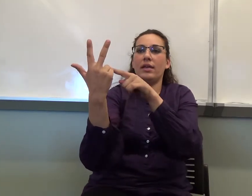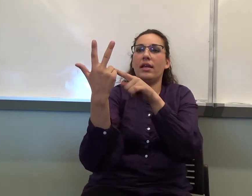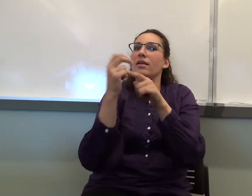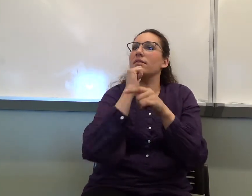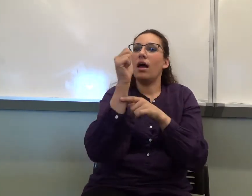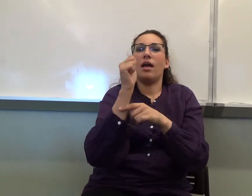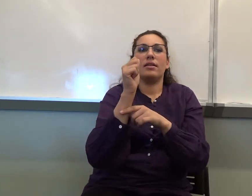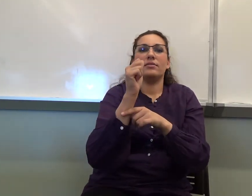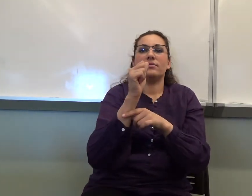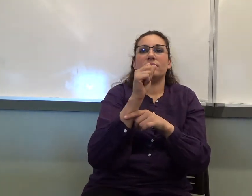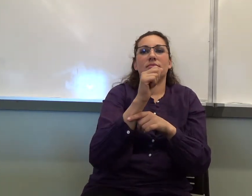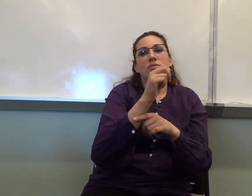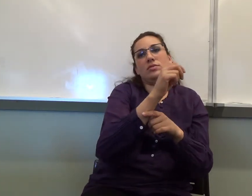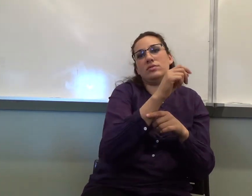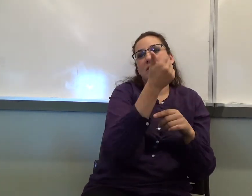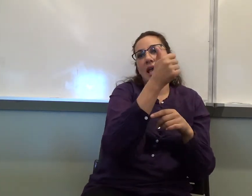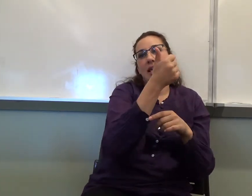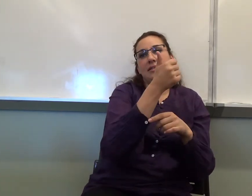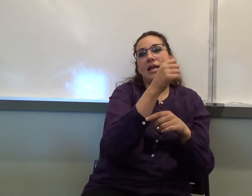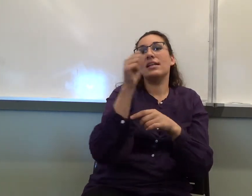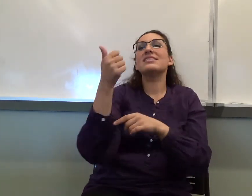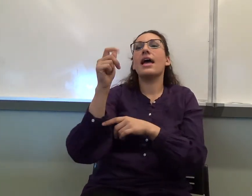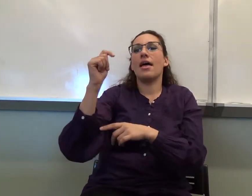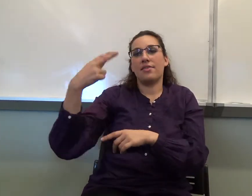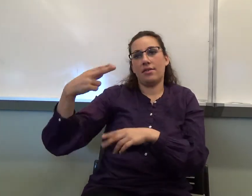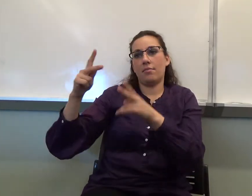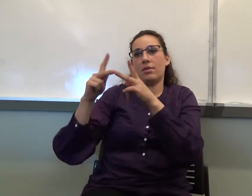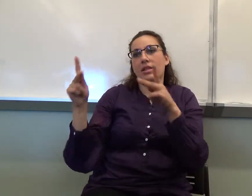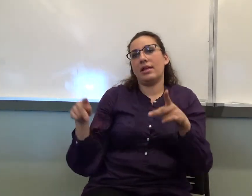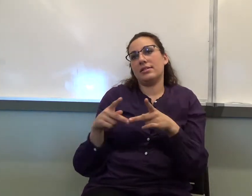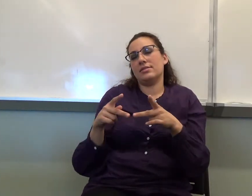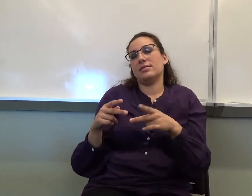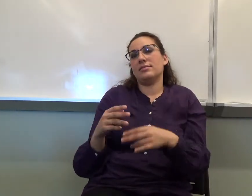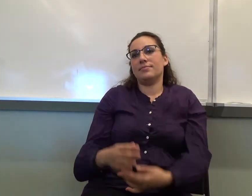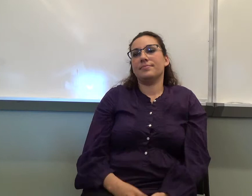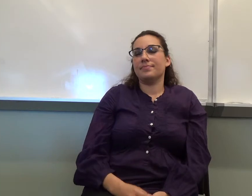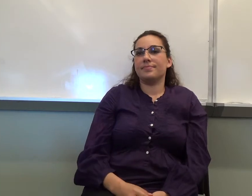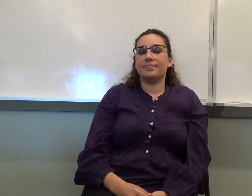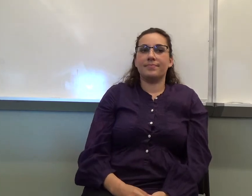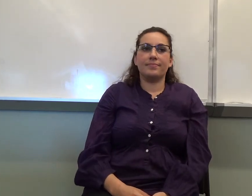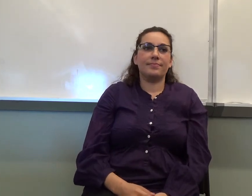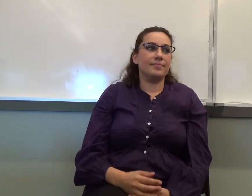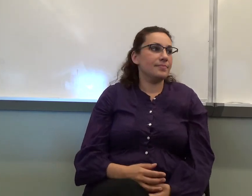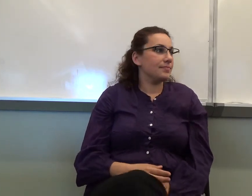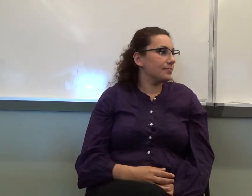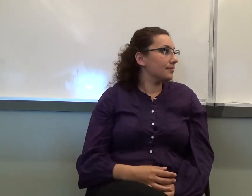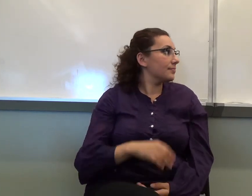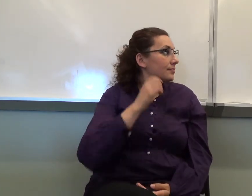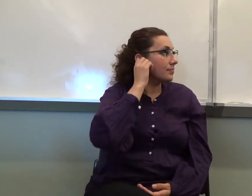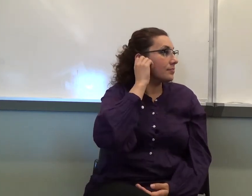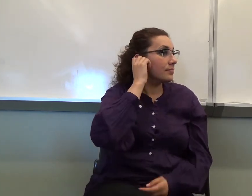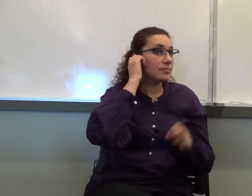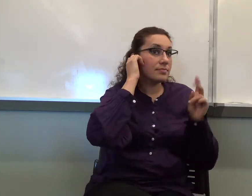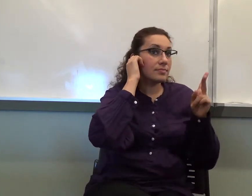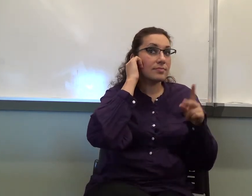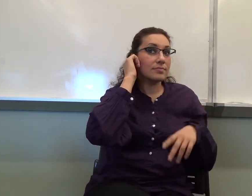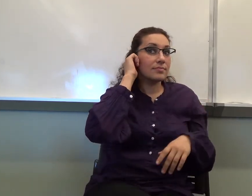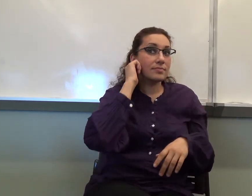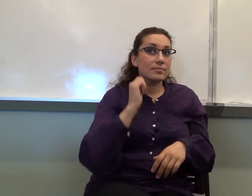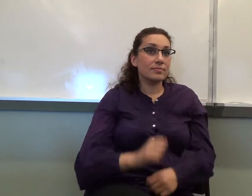it's 78.3% rounded to the nearest tenth of a percent. Okay? Everyone okay